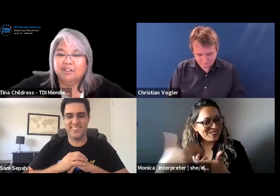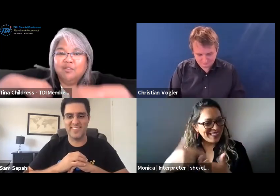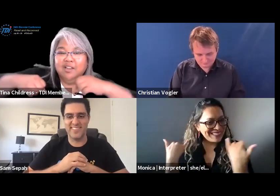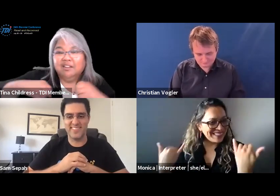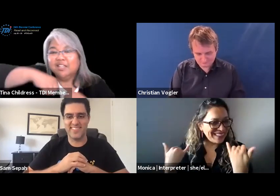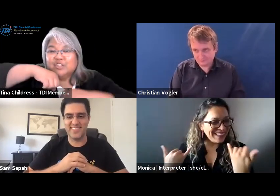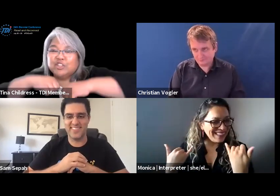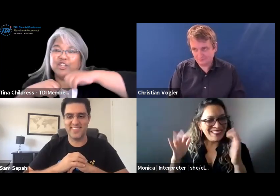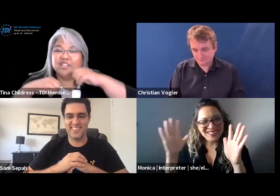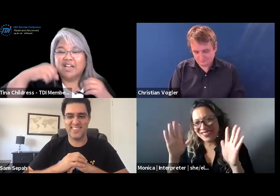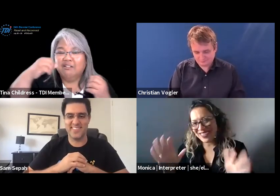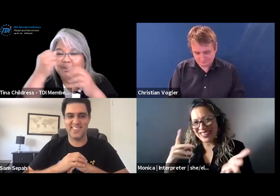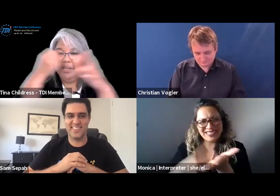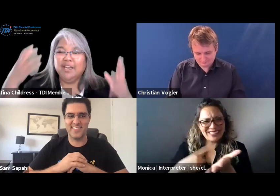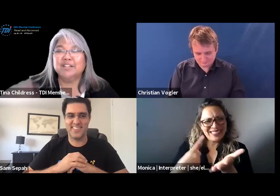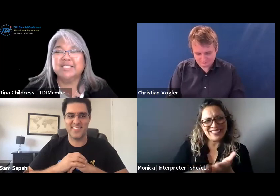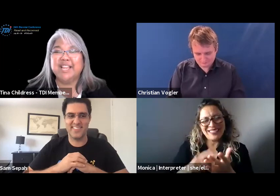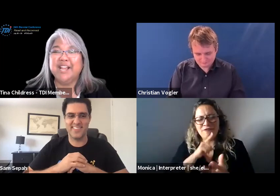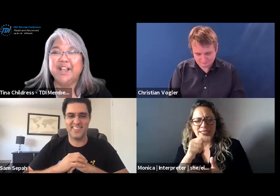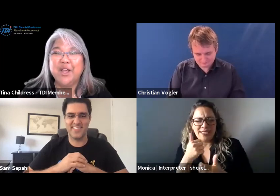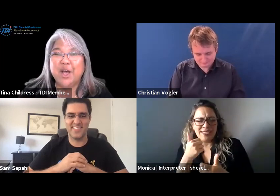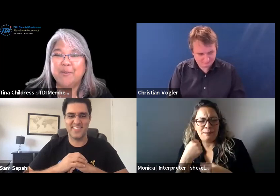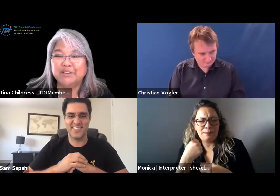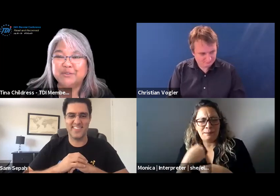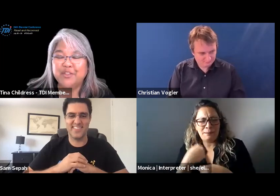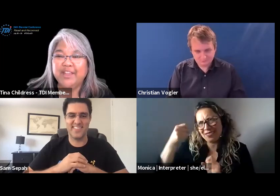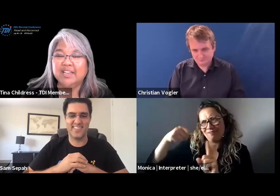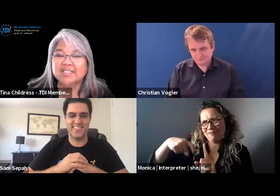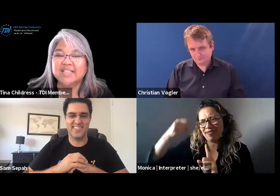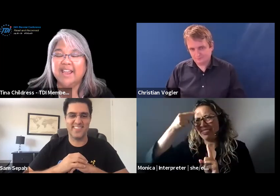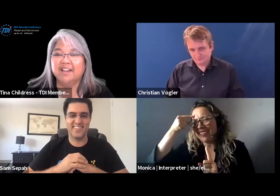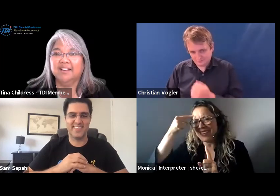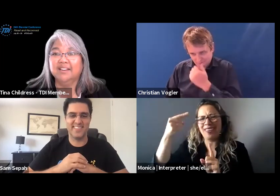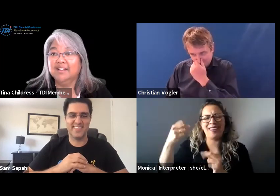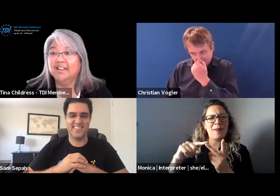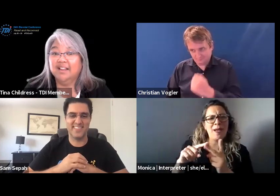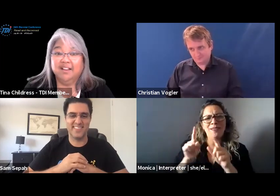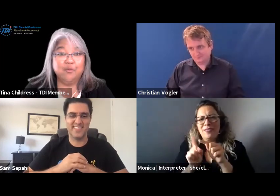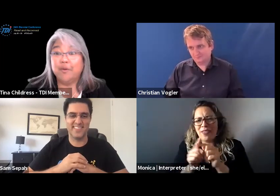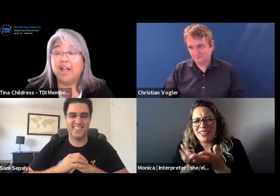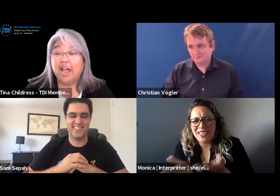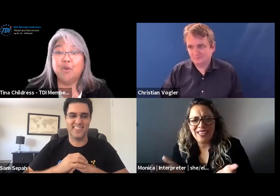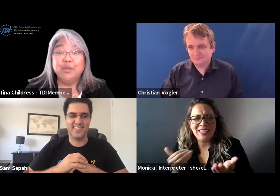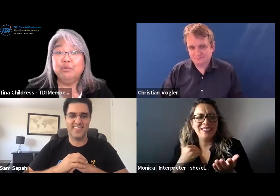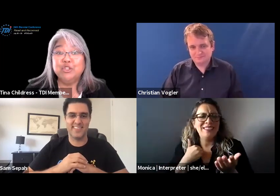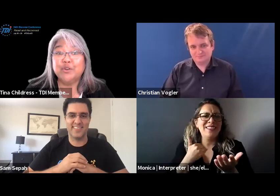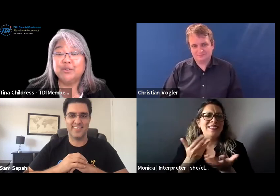of like stretching us out and making us think about different things. And I hope you enjoy the rest